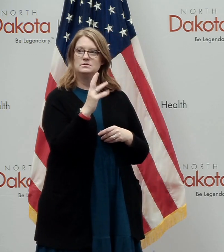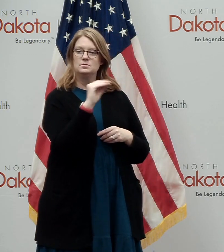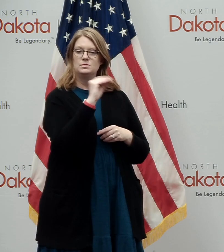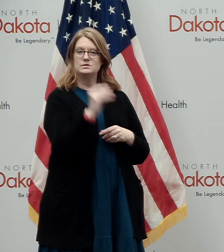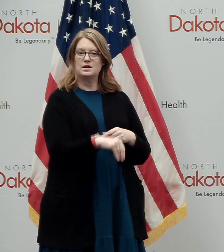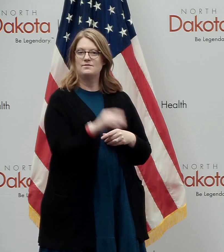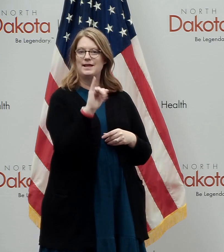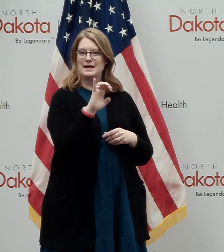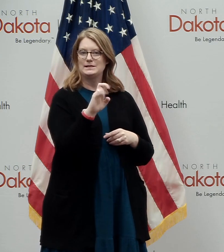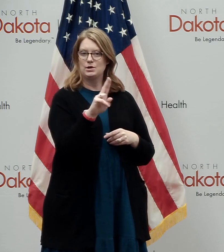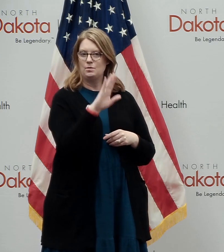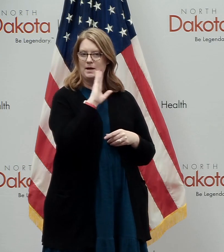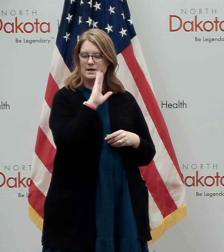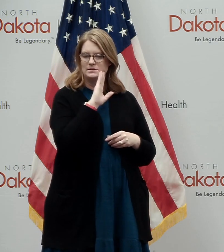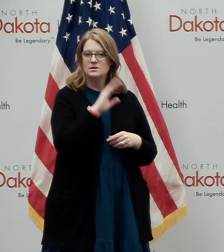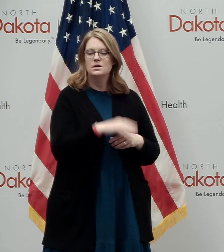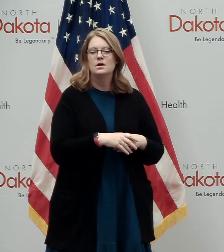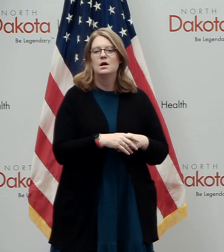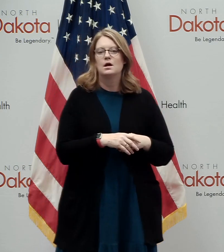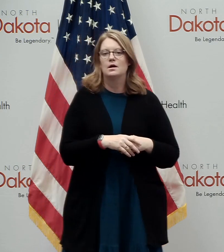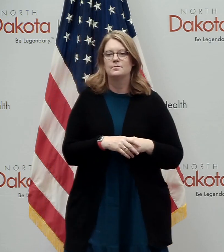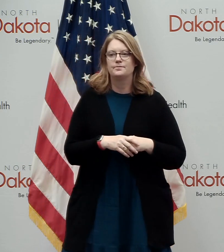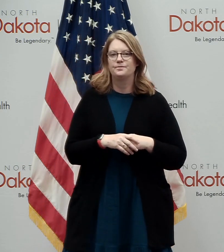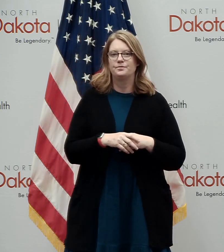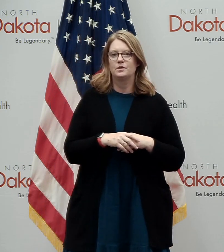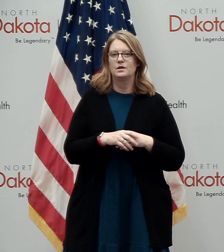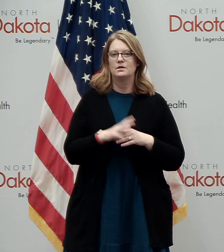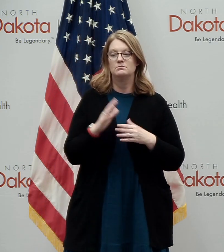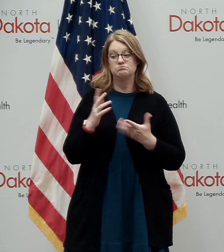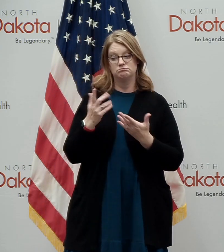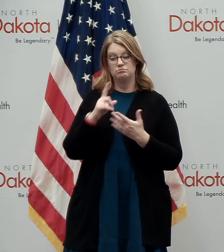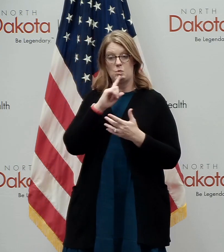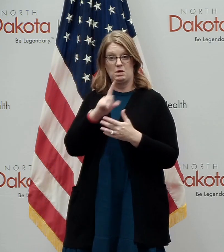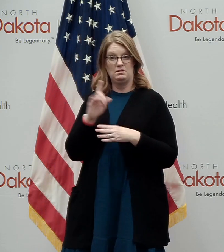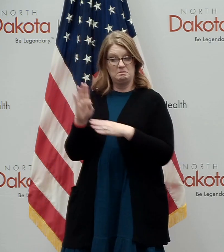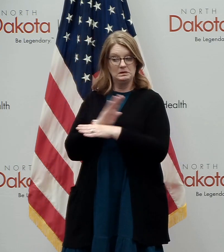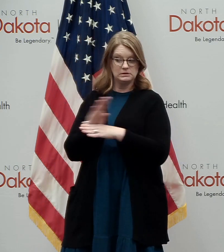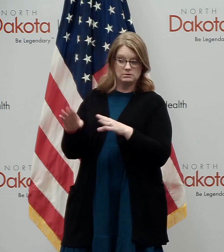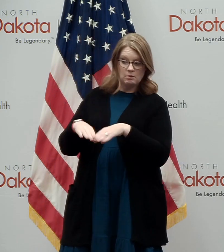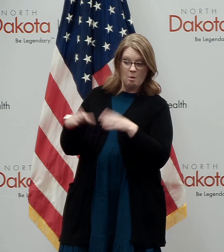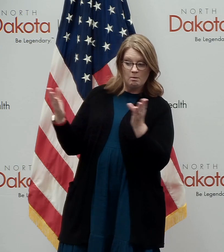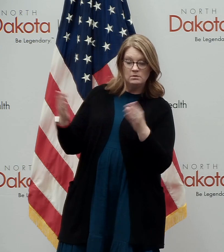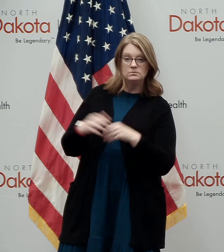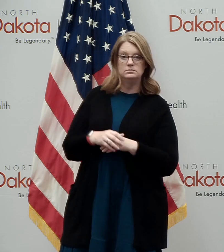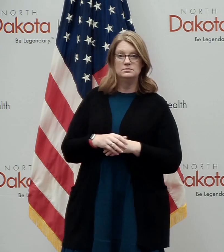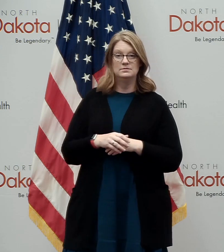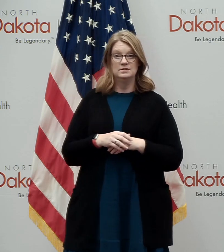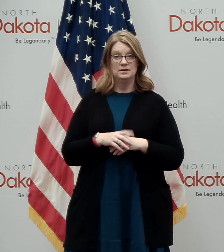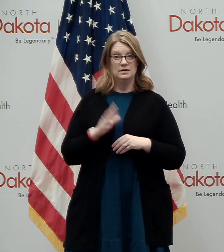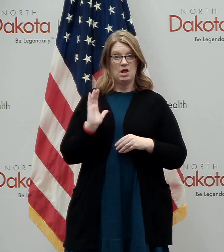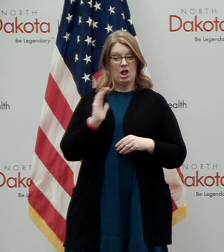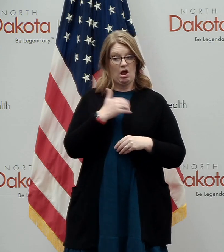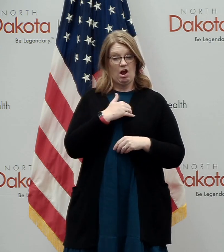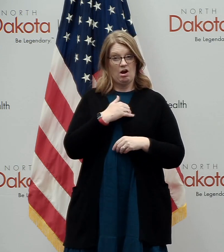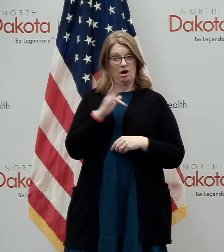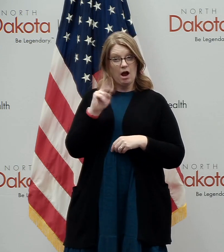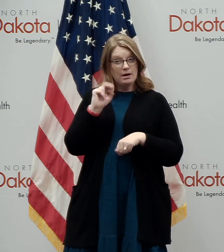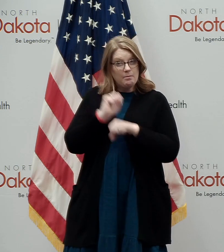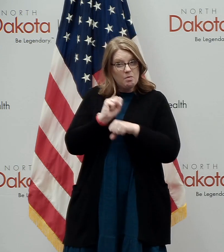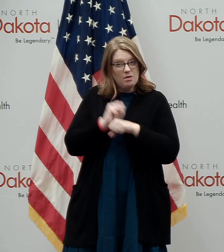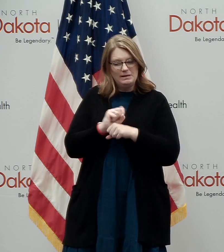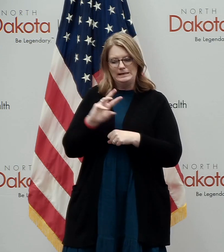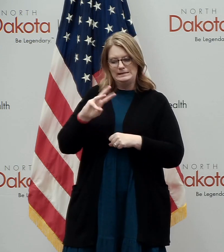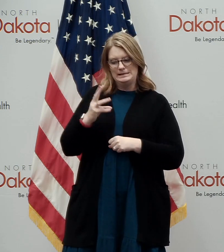beds. We've got kept our businesses open. We've got the nation's 6th lowest unemployment rate,